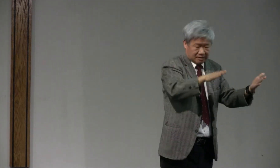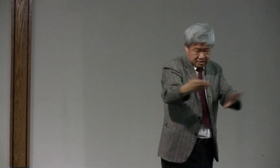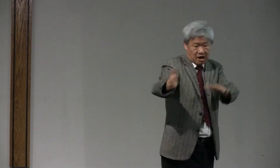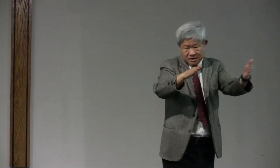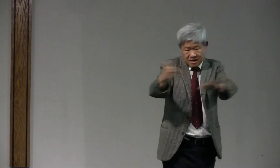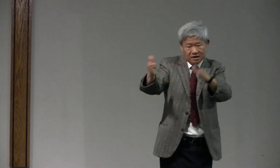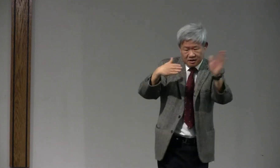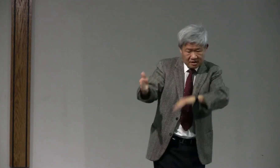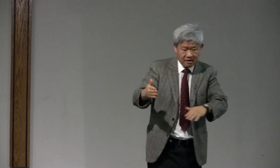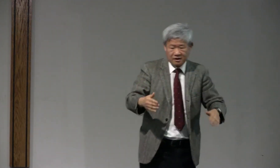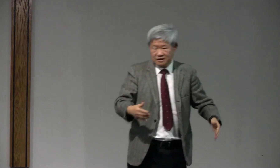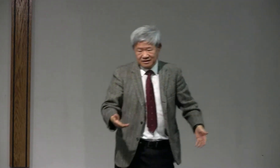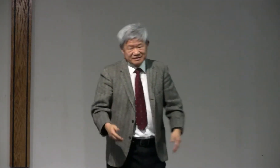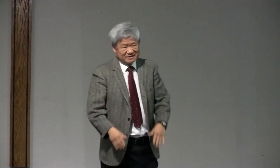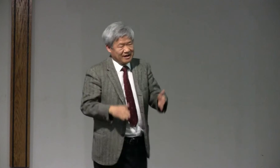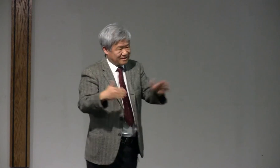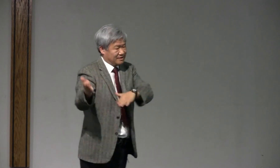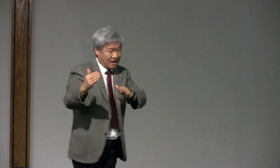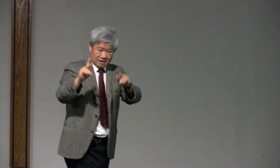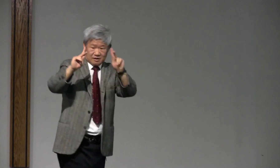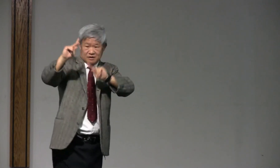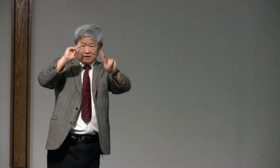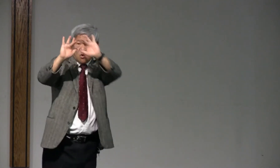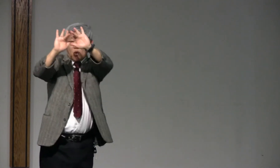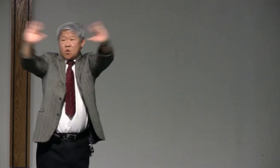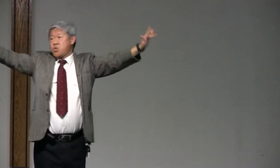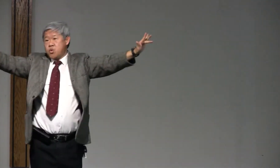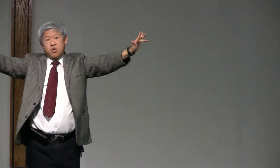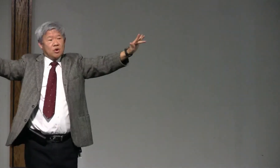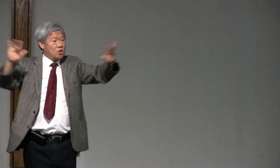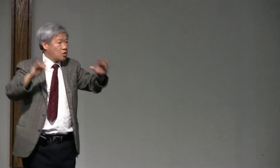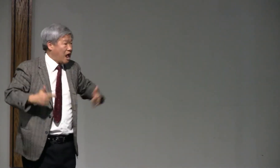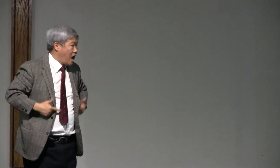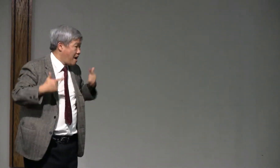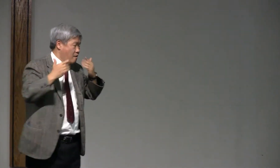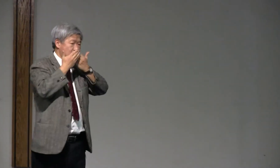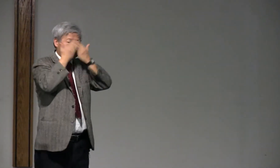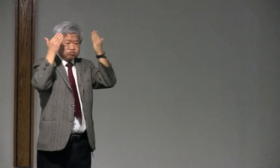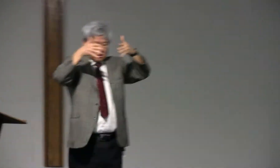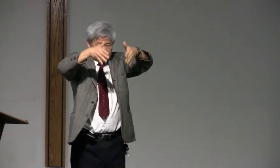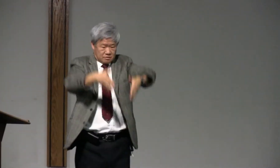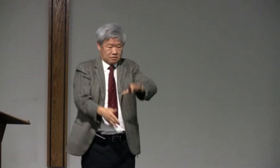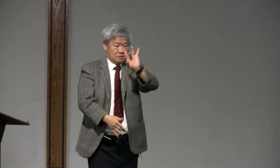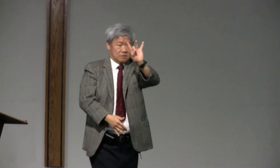hide inside, the water would destroy the boat and suck you out.